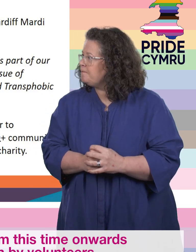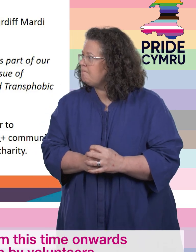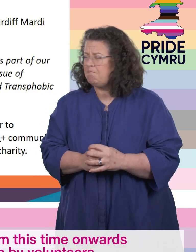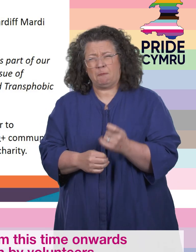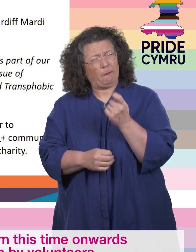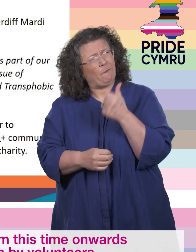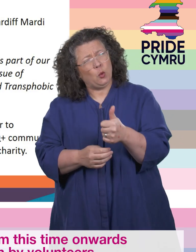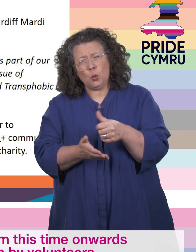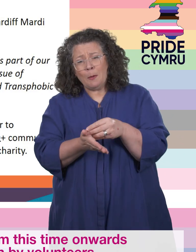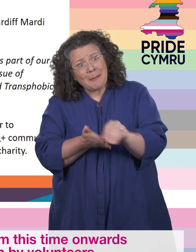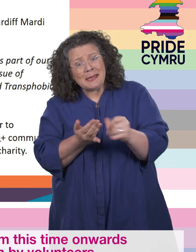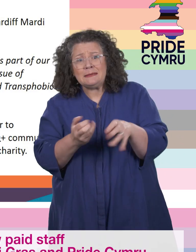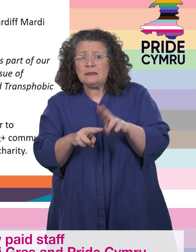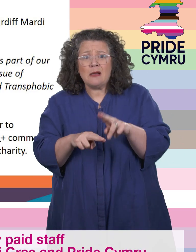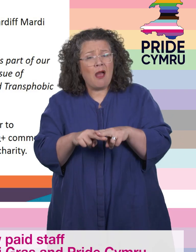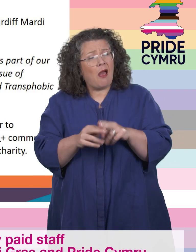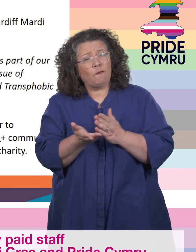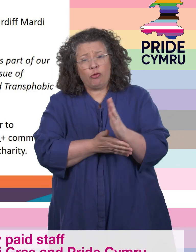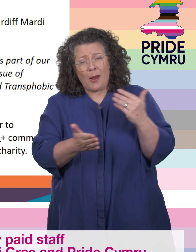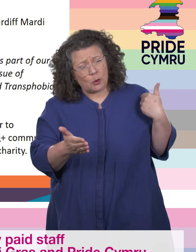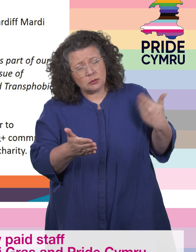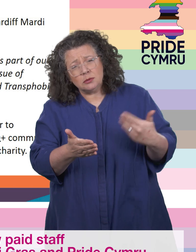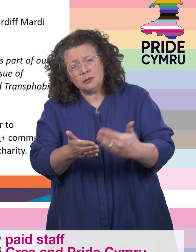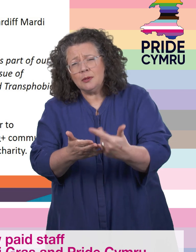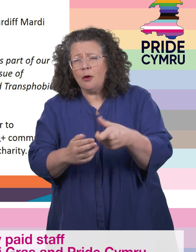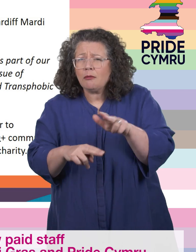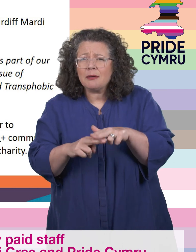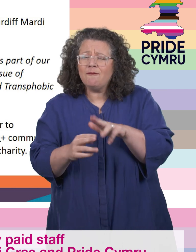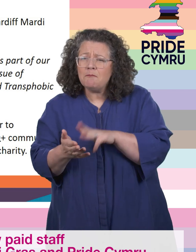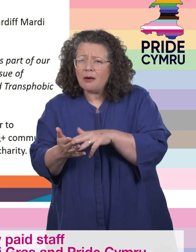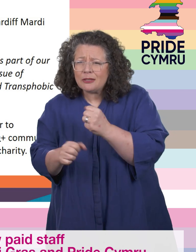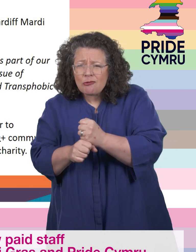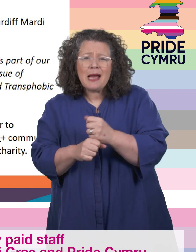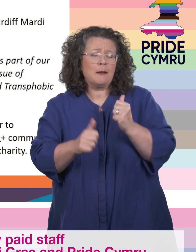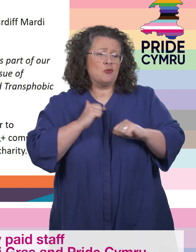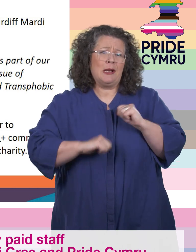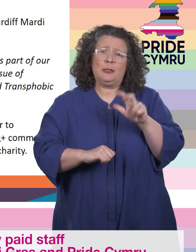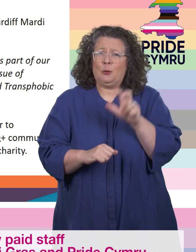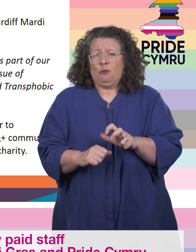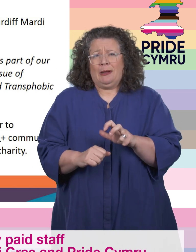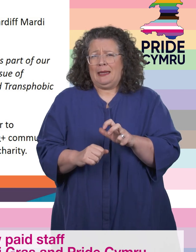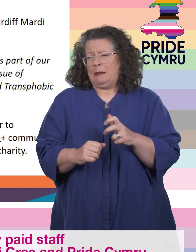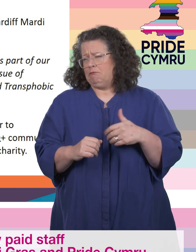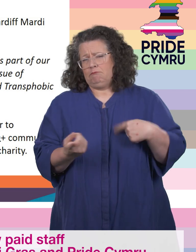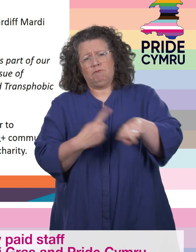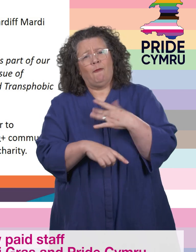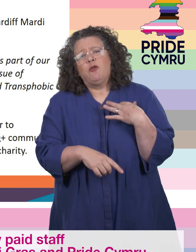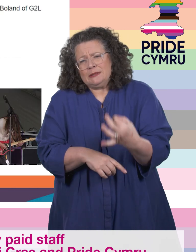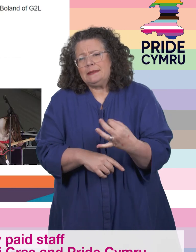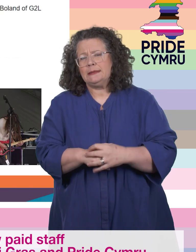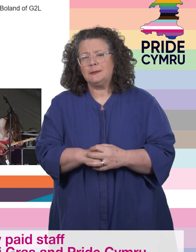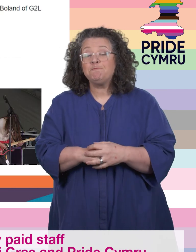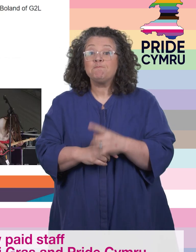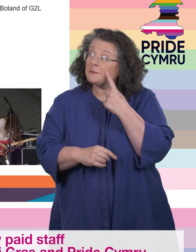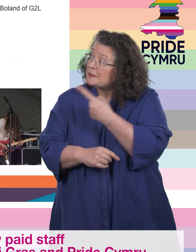by volunteers. There have been very few paid staff throughout the history of Cardiff Mardi Gras and Pride